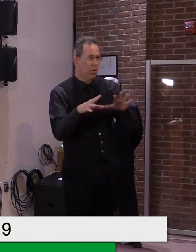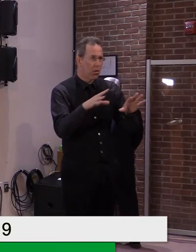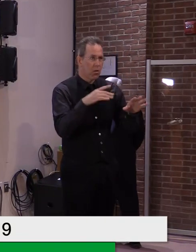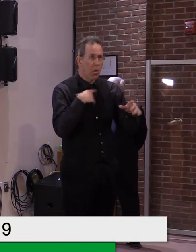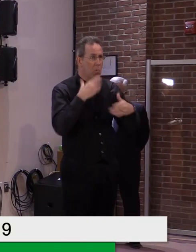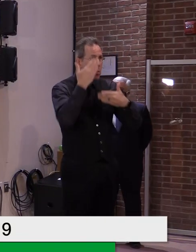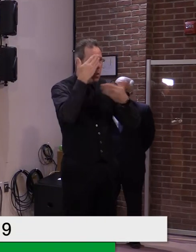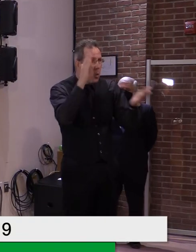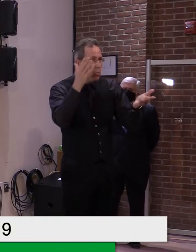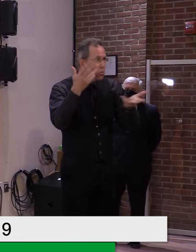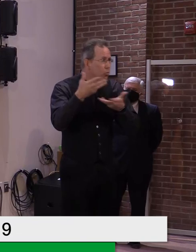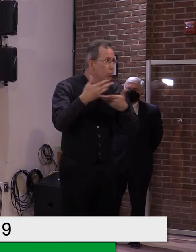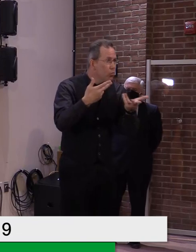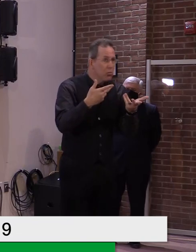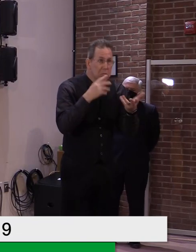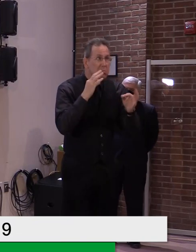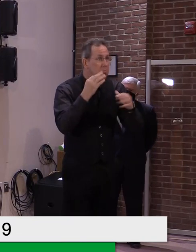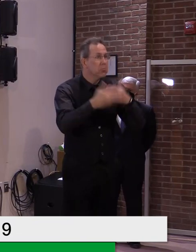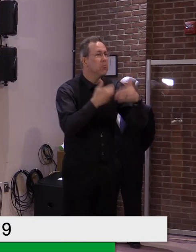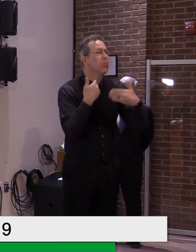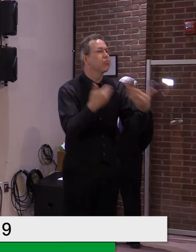of months.